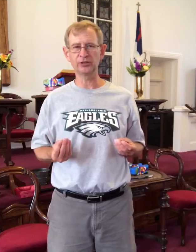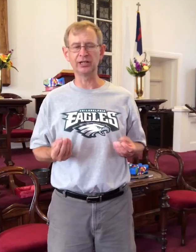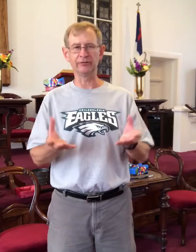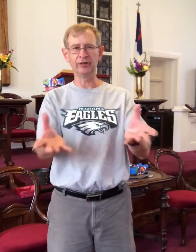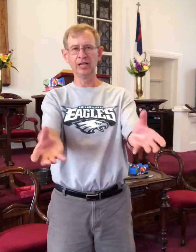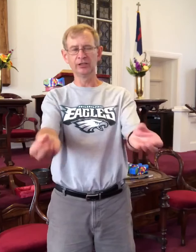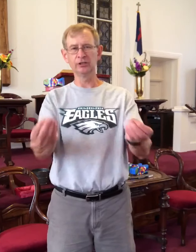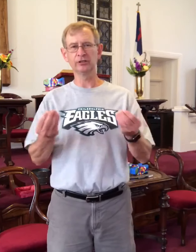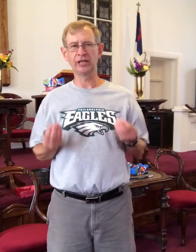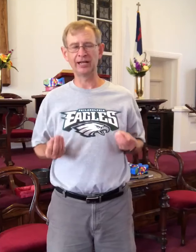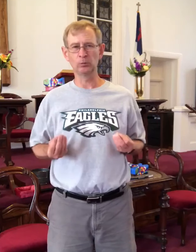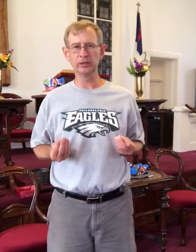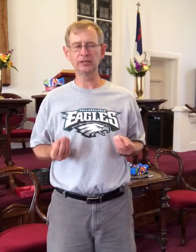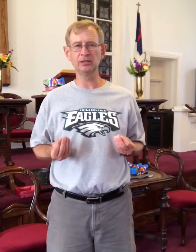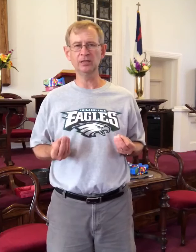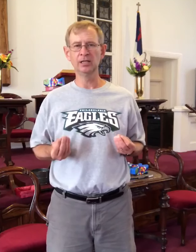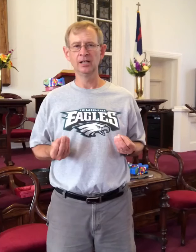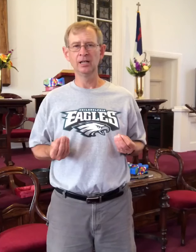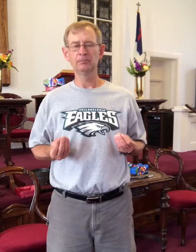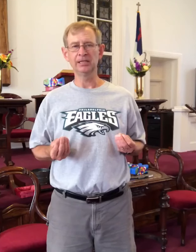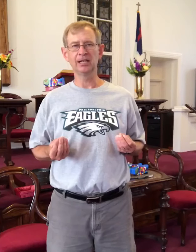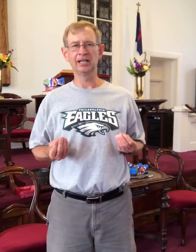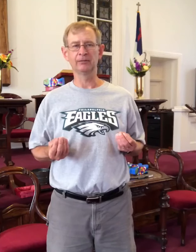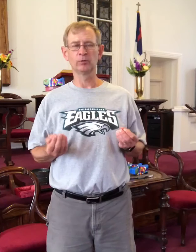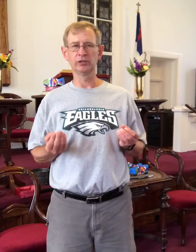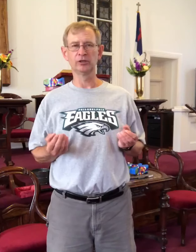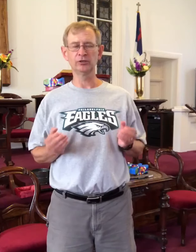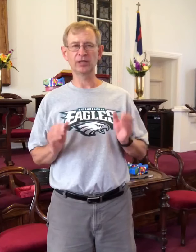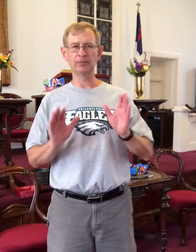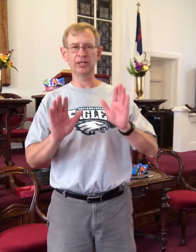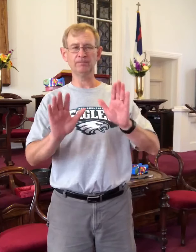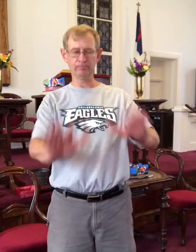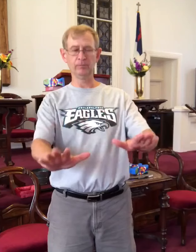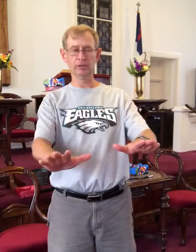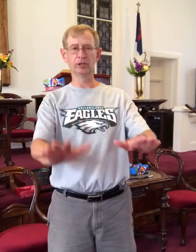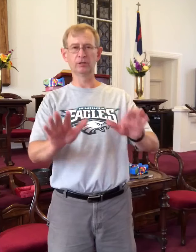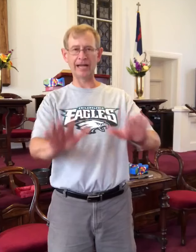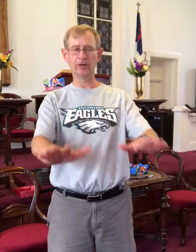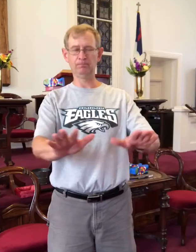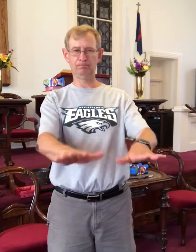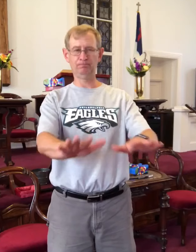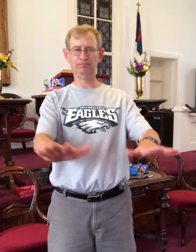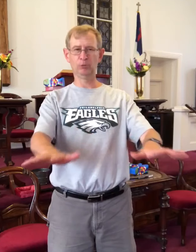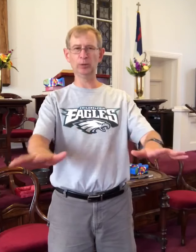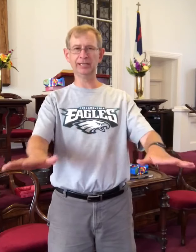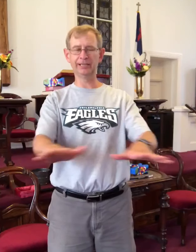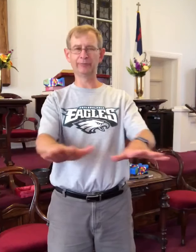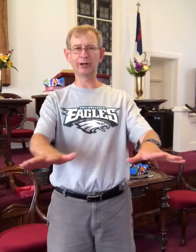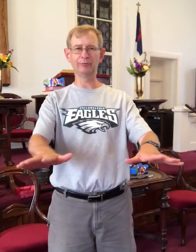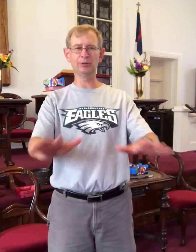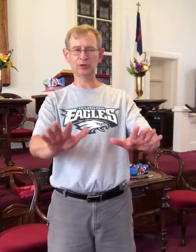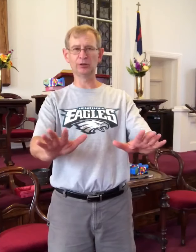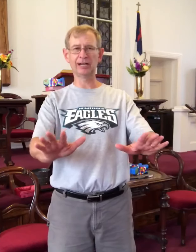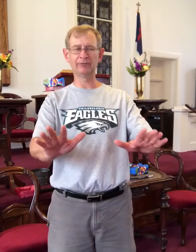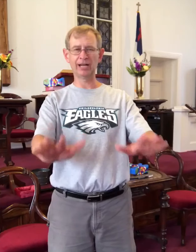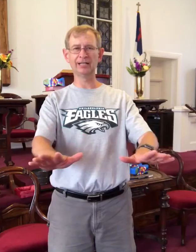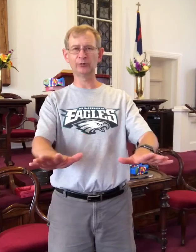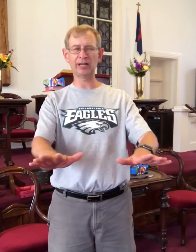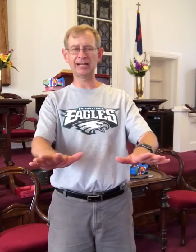yourself. Thy will be done. When you do something, you're out doing it in front of you, so you have your hands flat out in